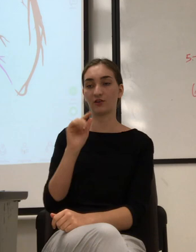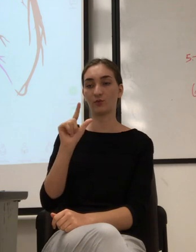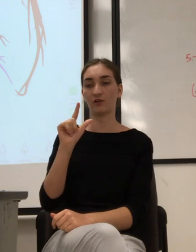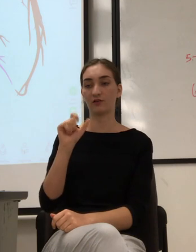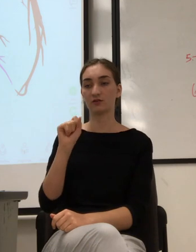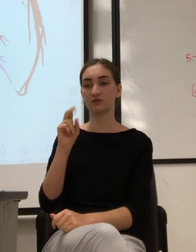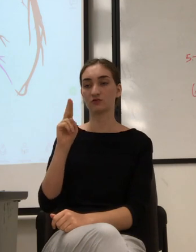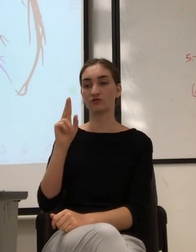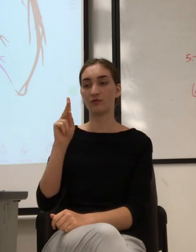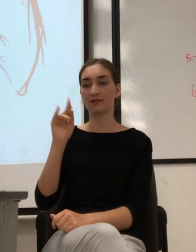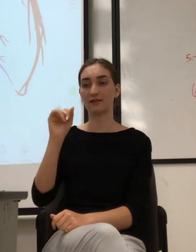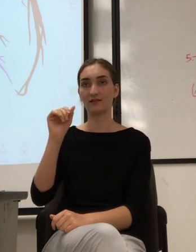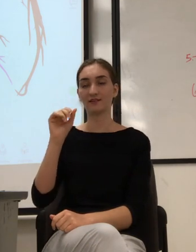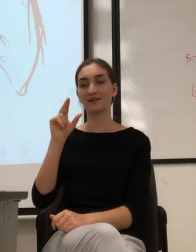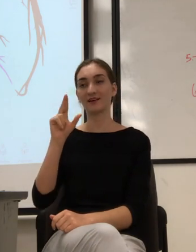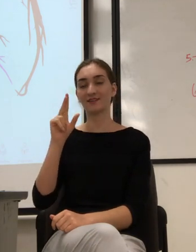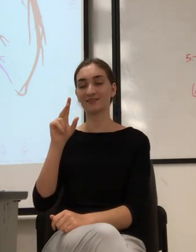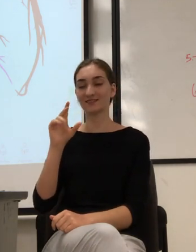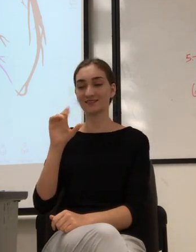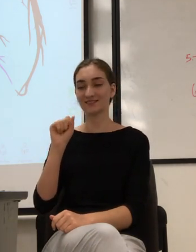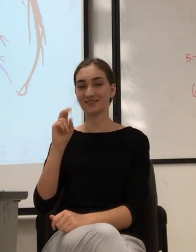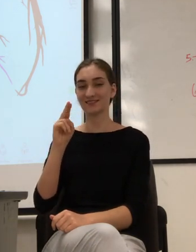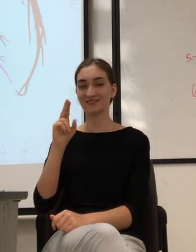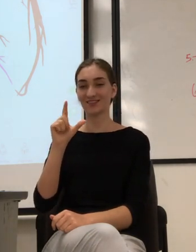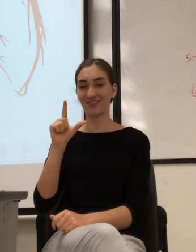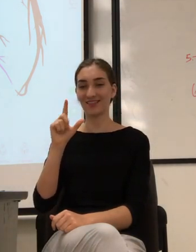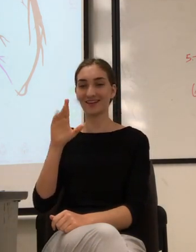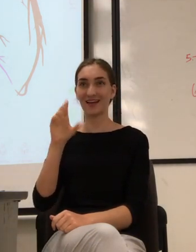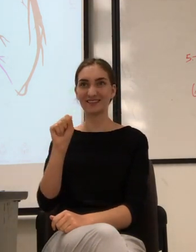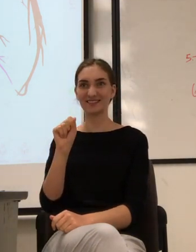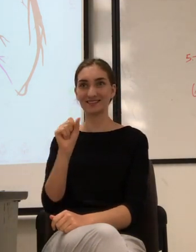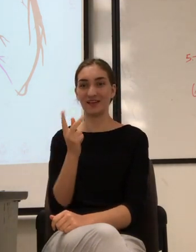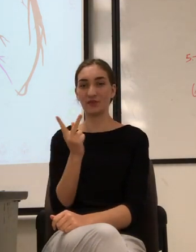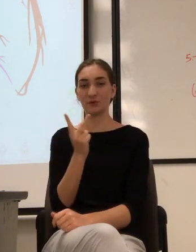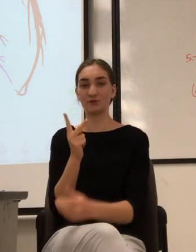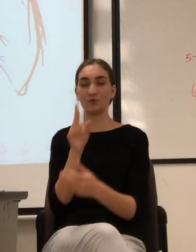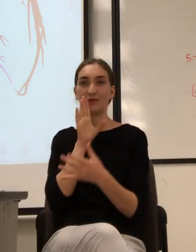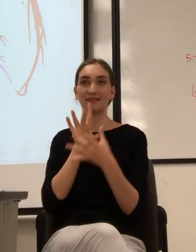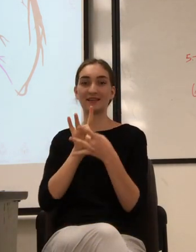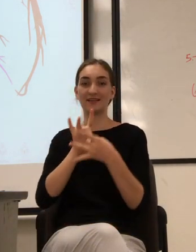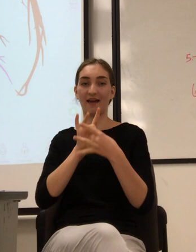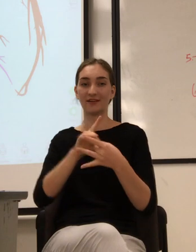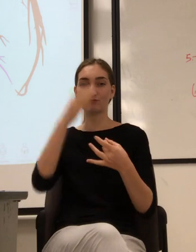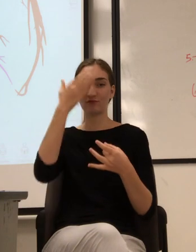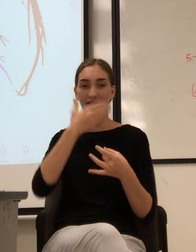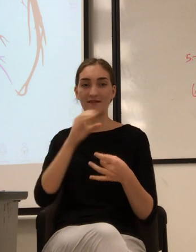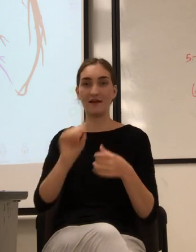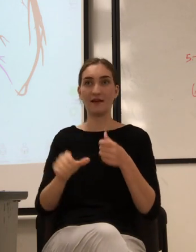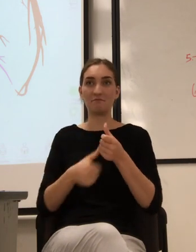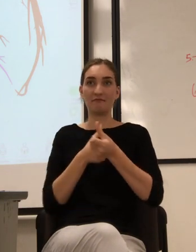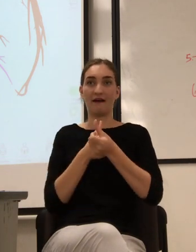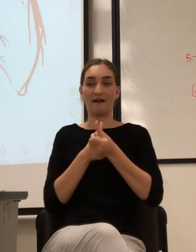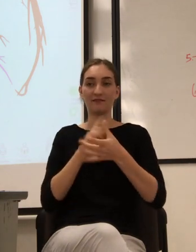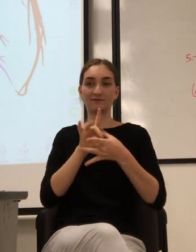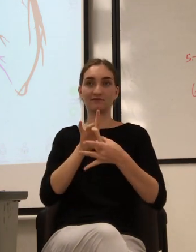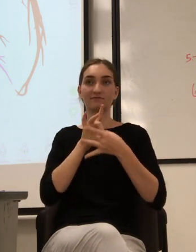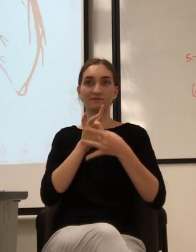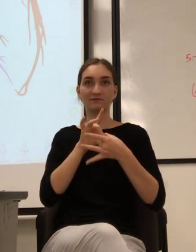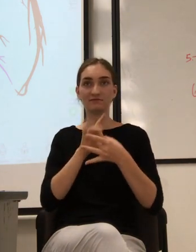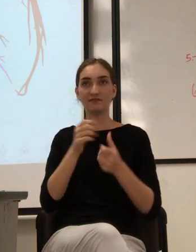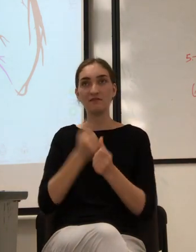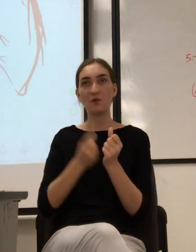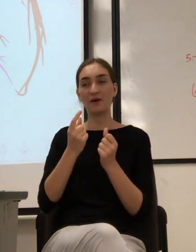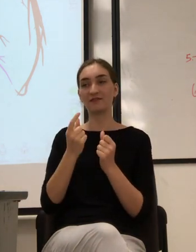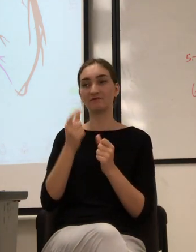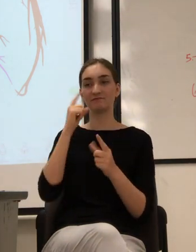connect front to back, so it's like, it's kind of hard to see, so it's like, but everyone recognizes this familiar